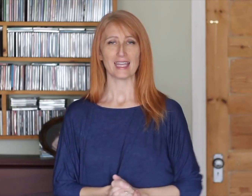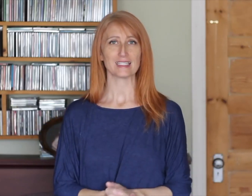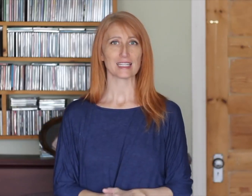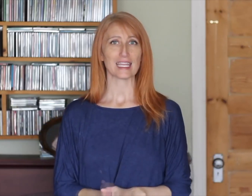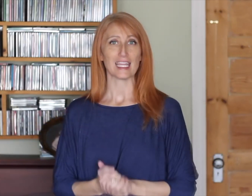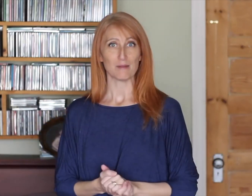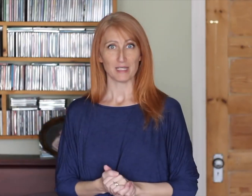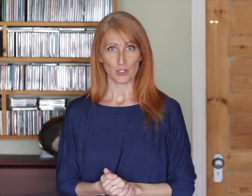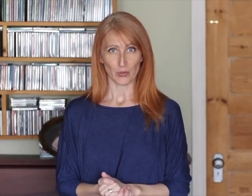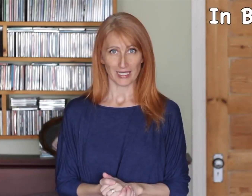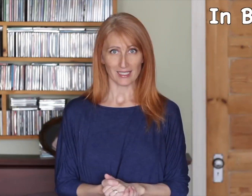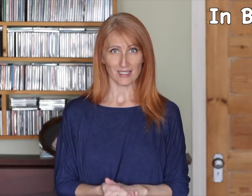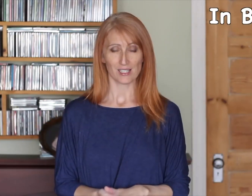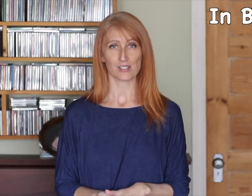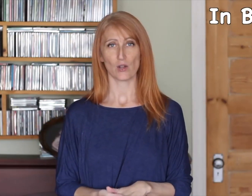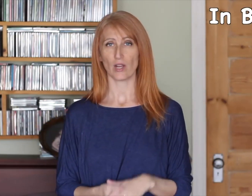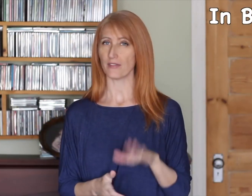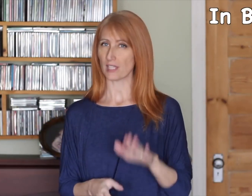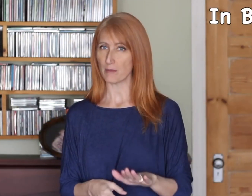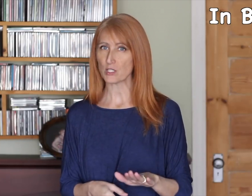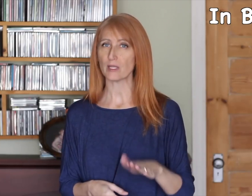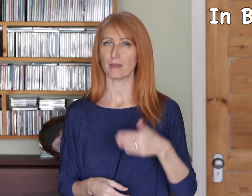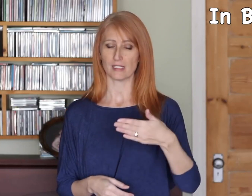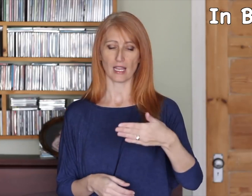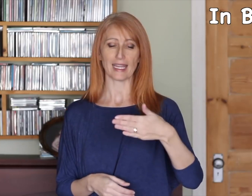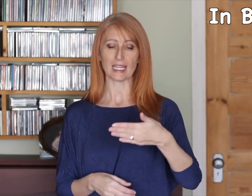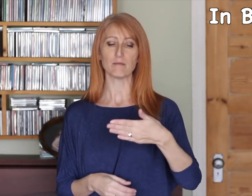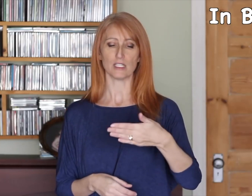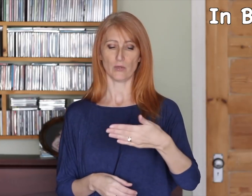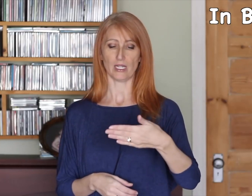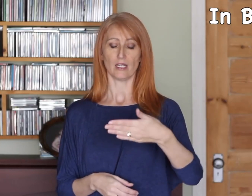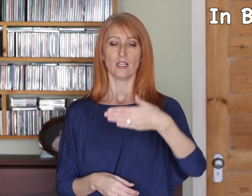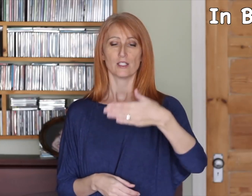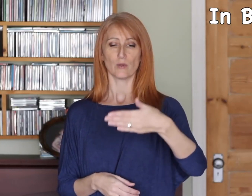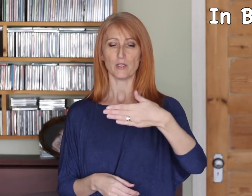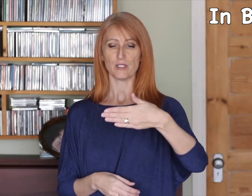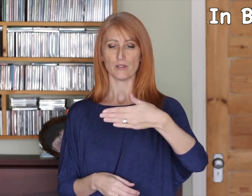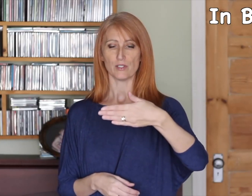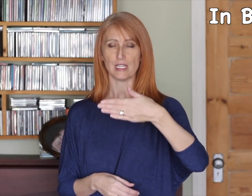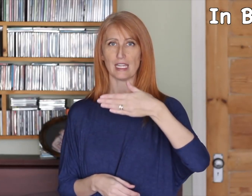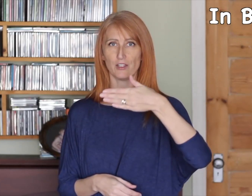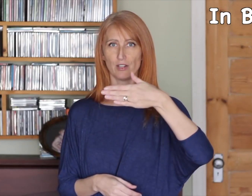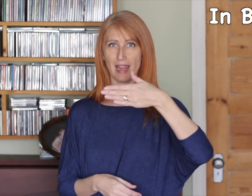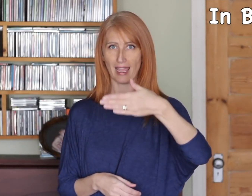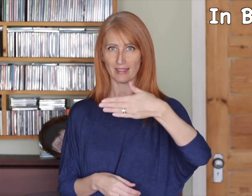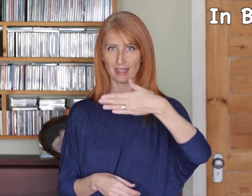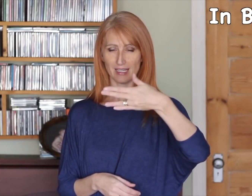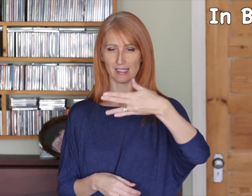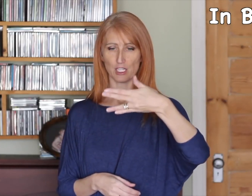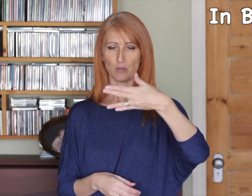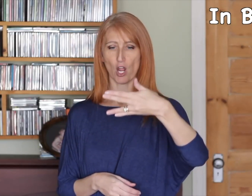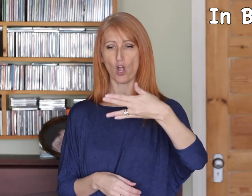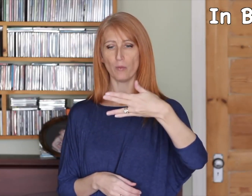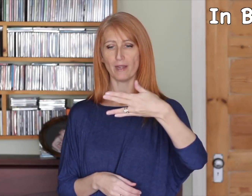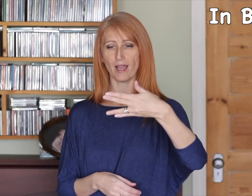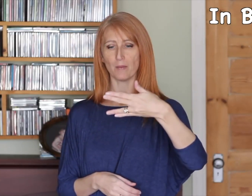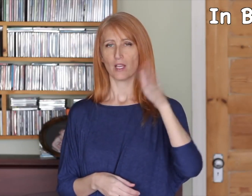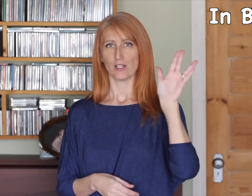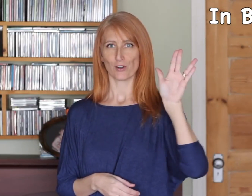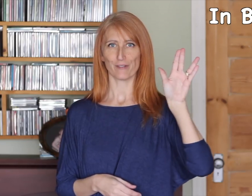And in between, so not the sign between, but the sign in between. So what you would do is you take your hand like this and you would open up, sort of